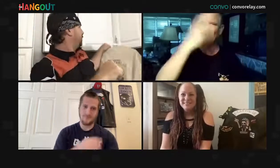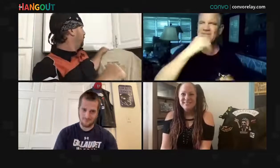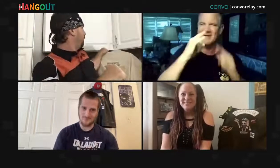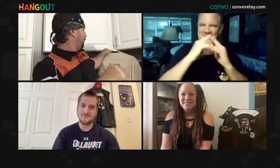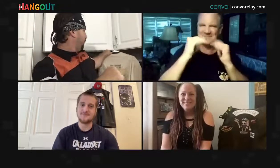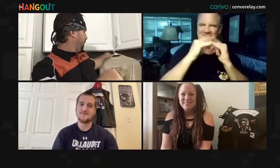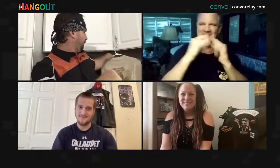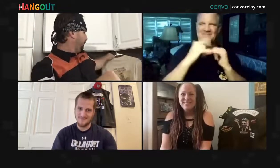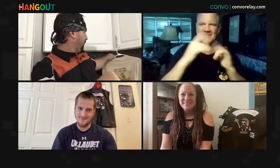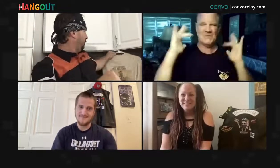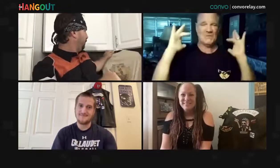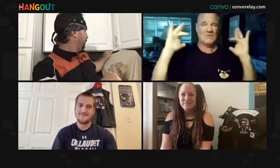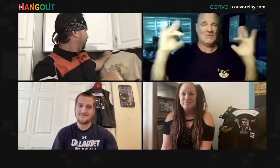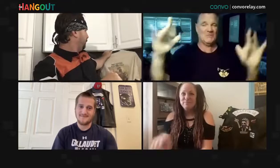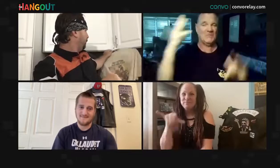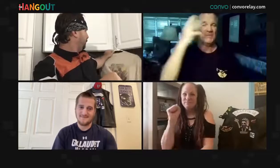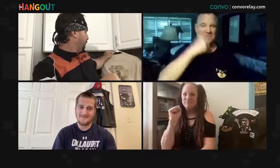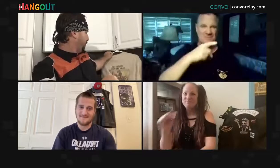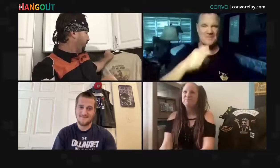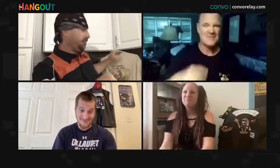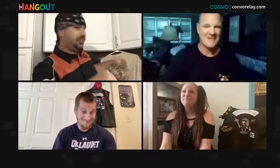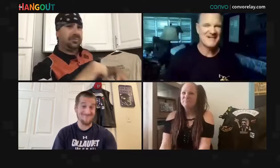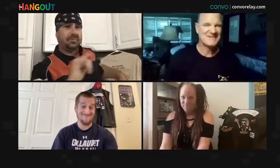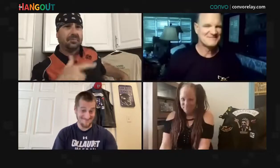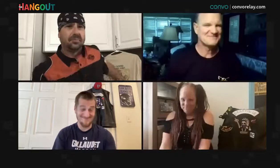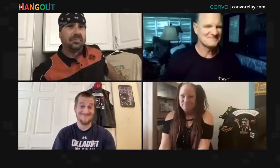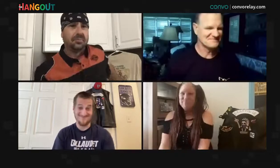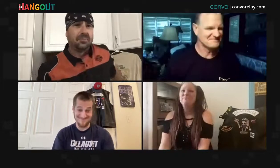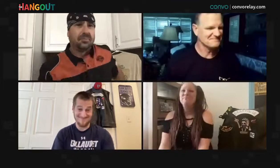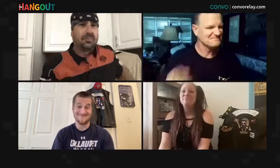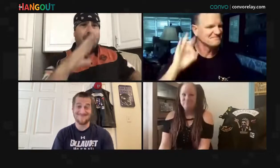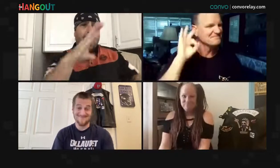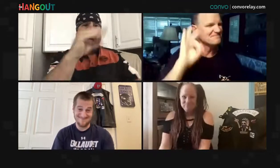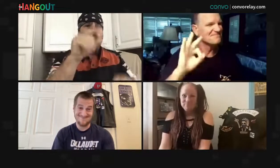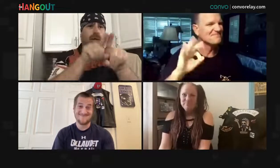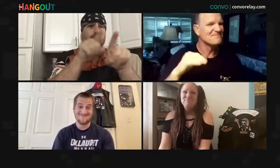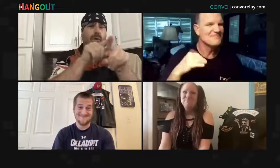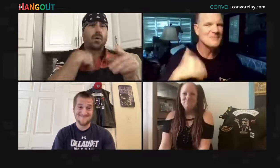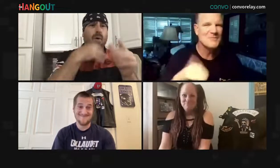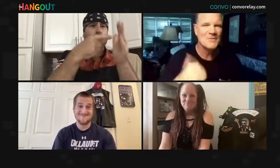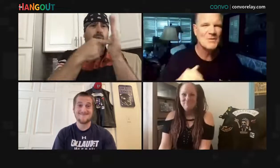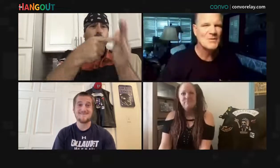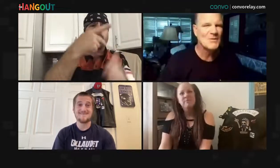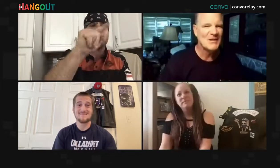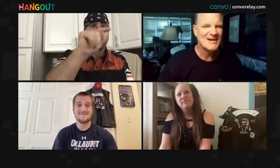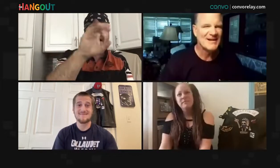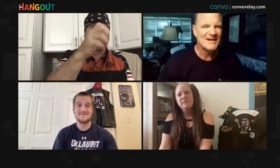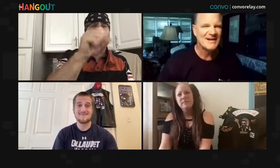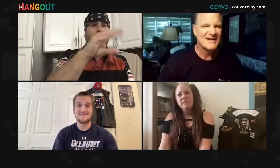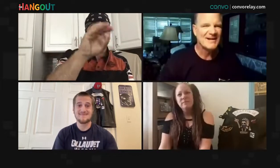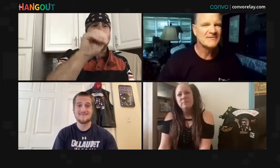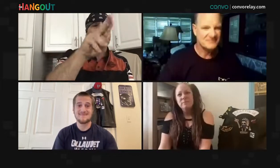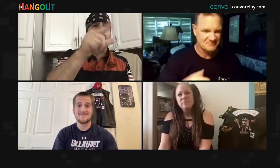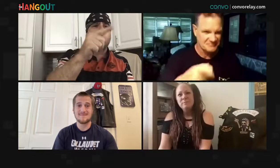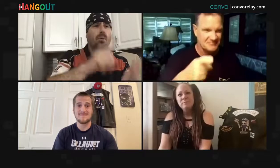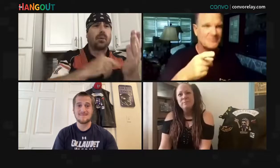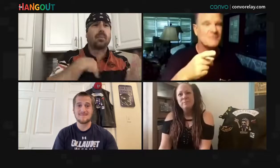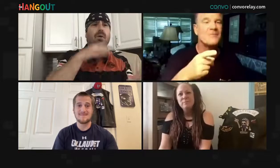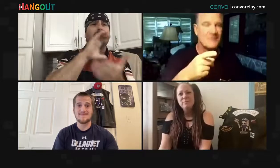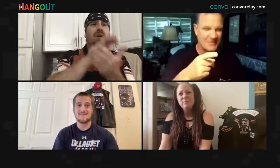Right. So that was in Cottonwood. It's a beautiful camp. Nothing for miles around the camp. I Wow. also wanted to show, this